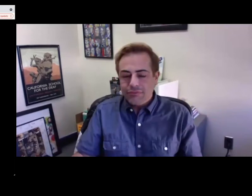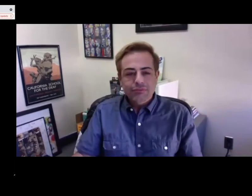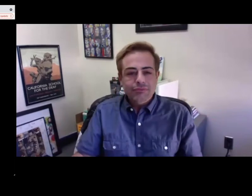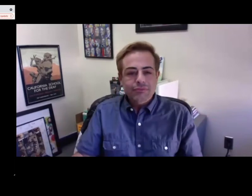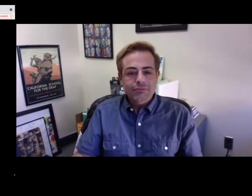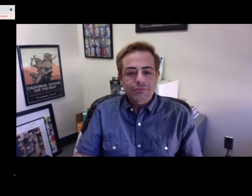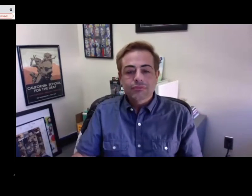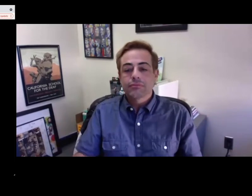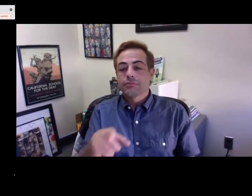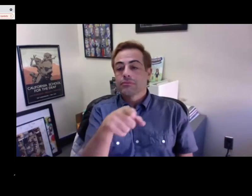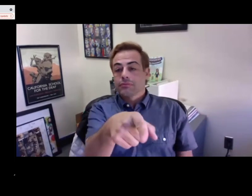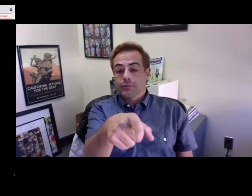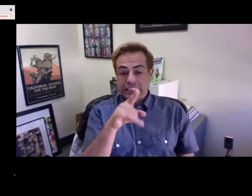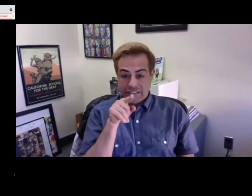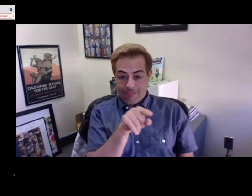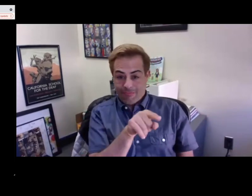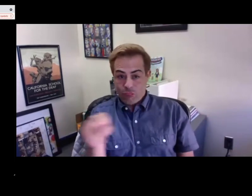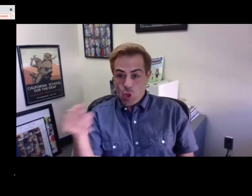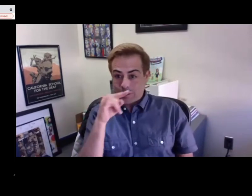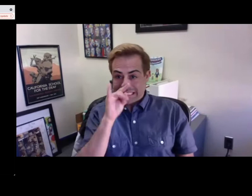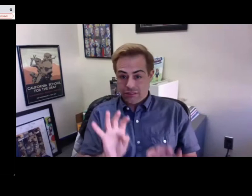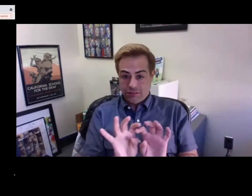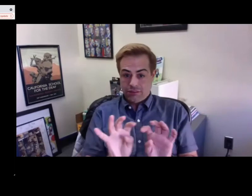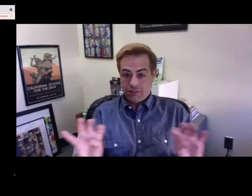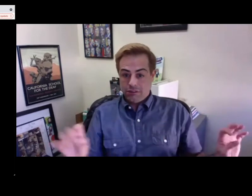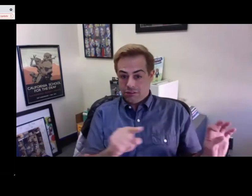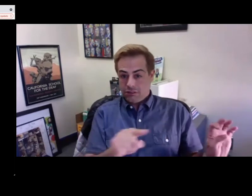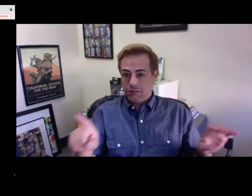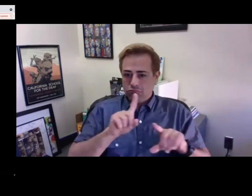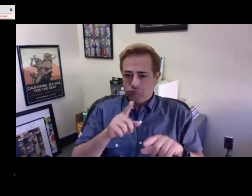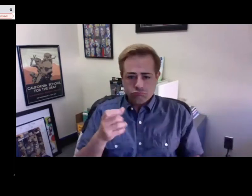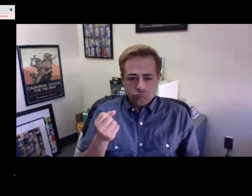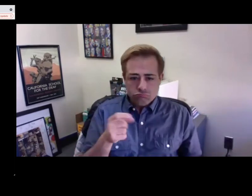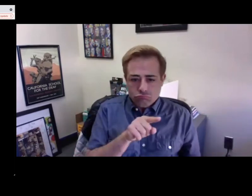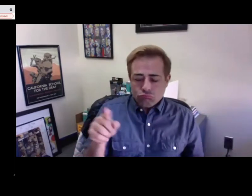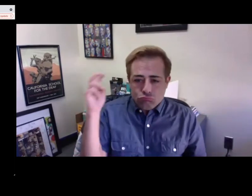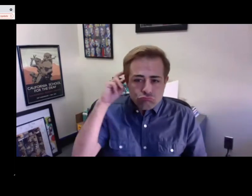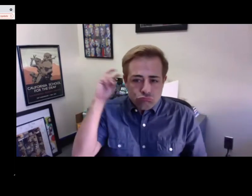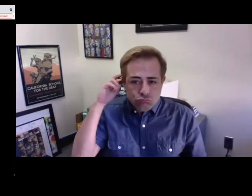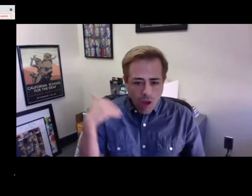is very good for all of the kids. Those kids,